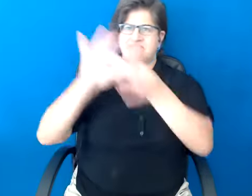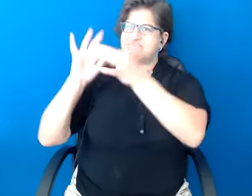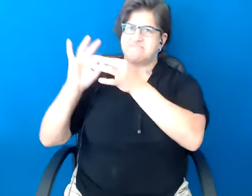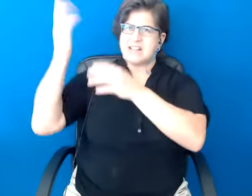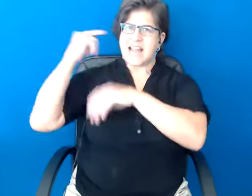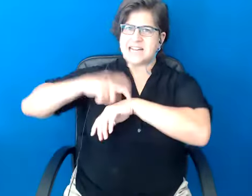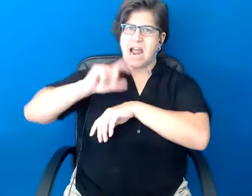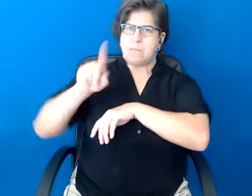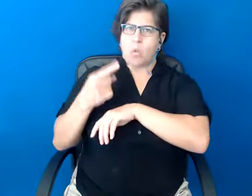like a timeless statement.